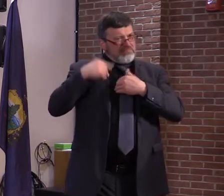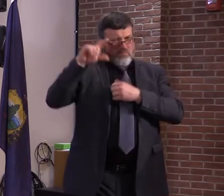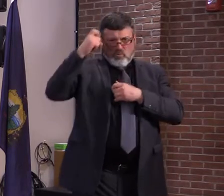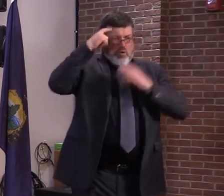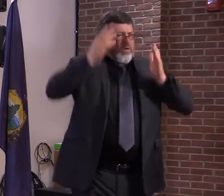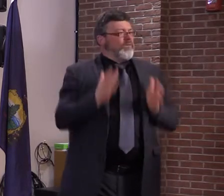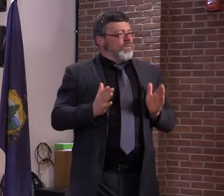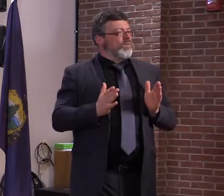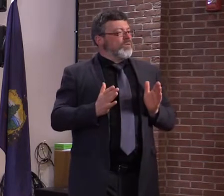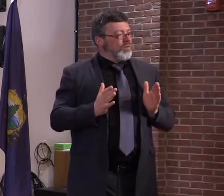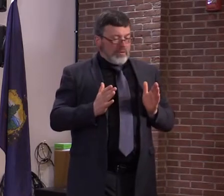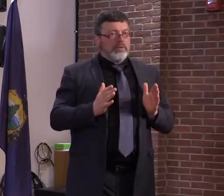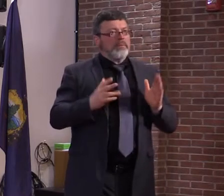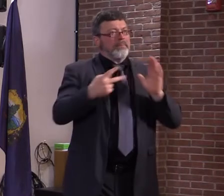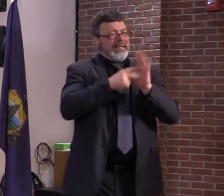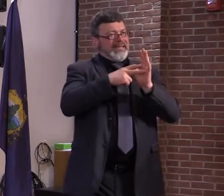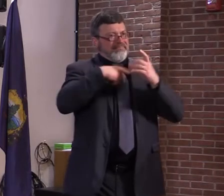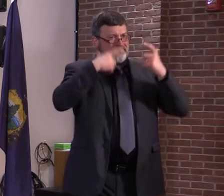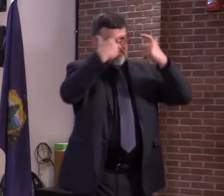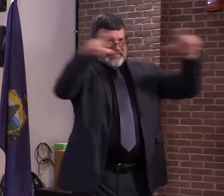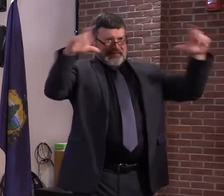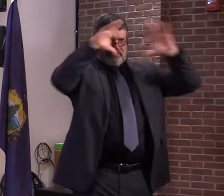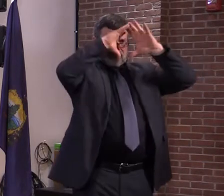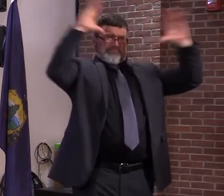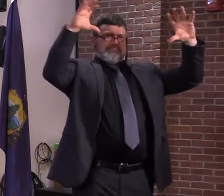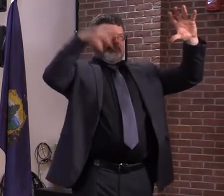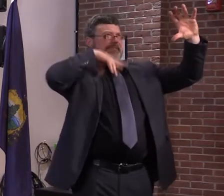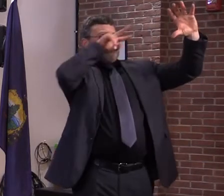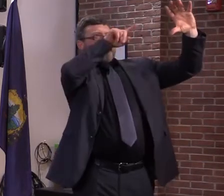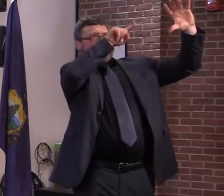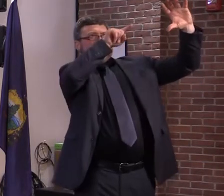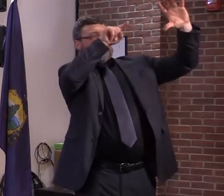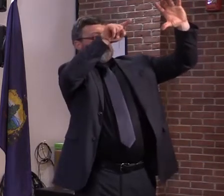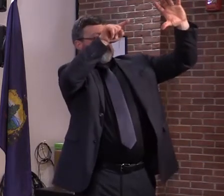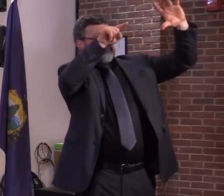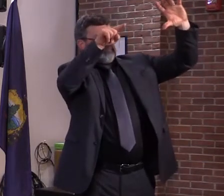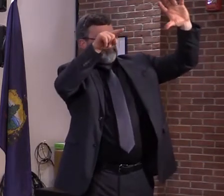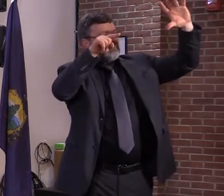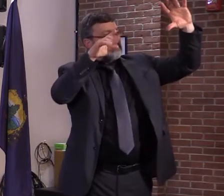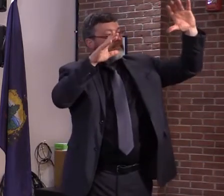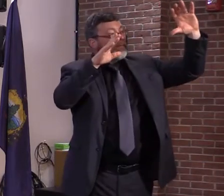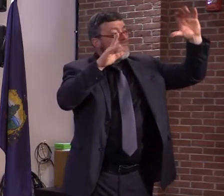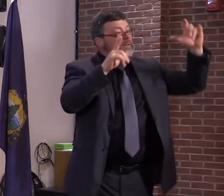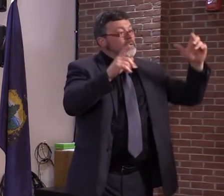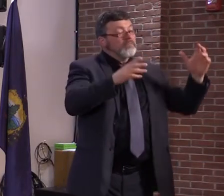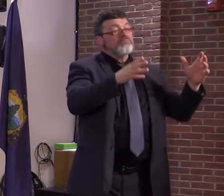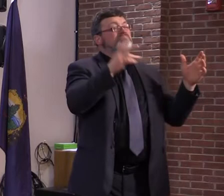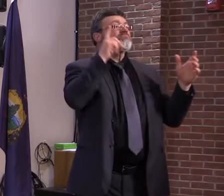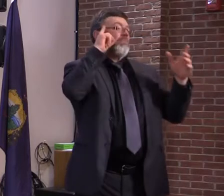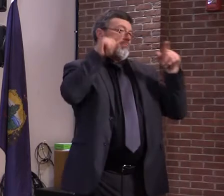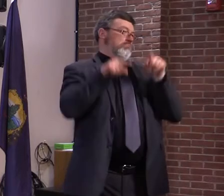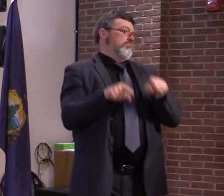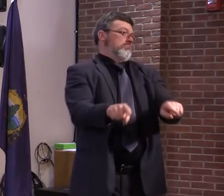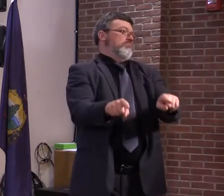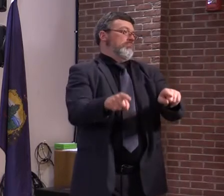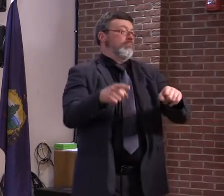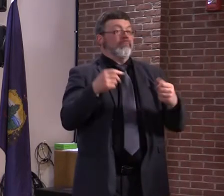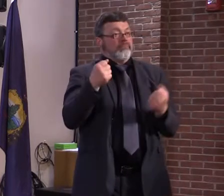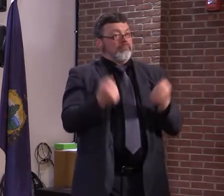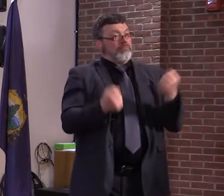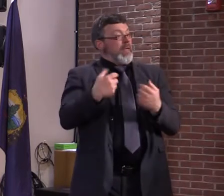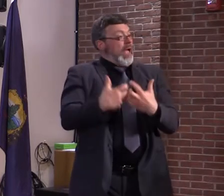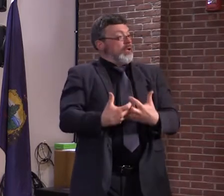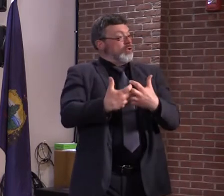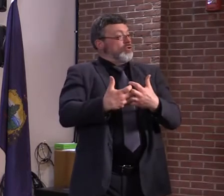a governor, like on an engine, a governor is like a rev limiter, right? To make sure that the engine doesn't